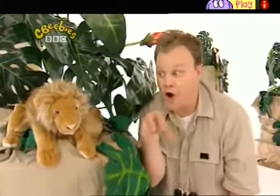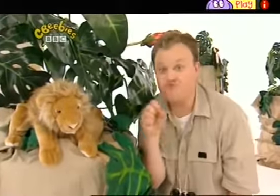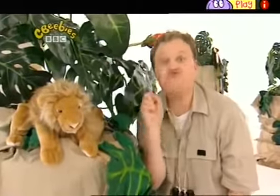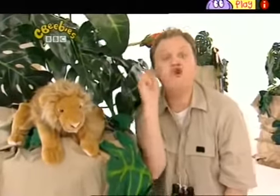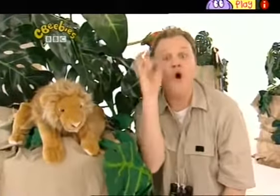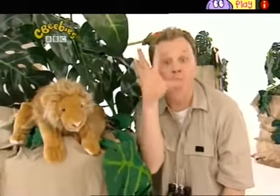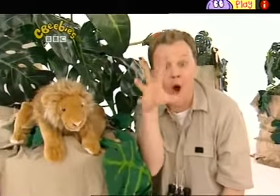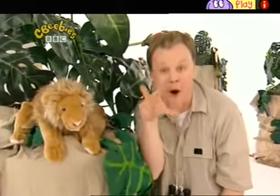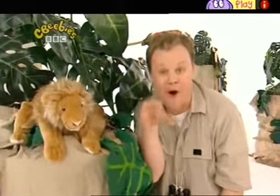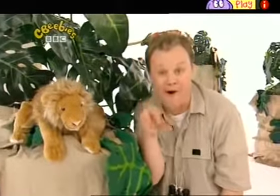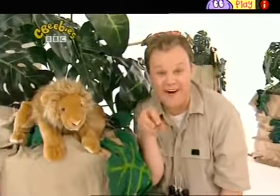Roar, roar.